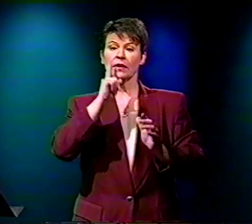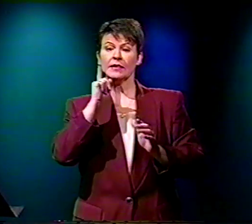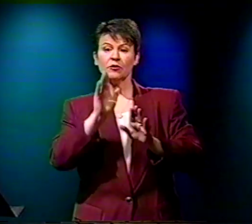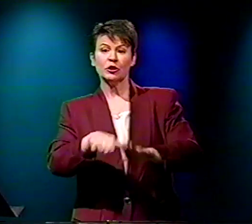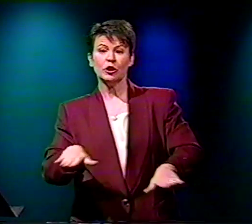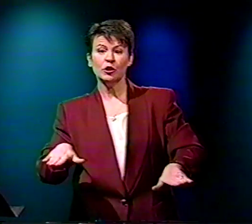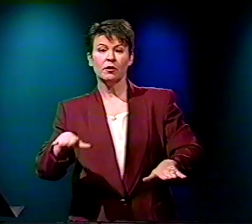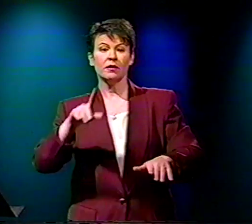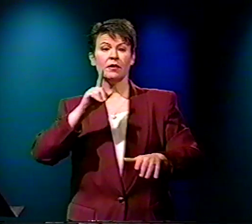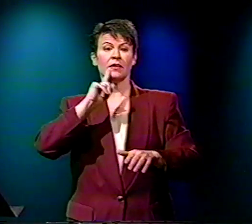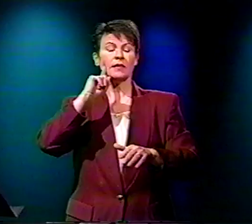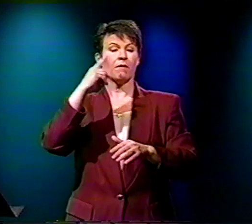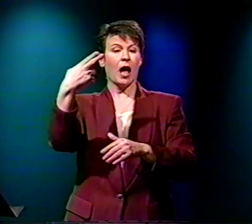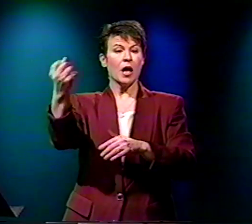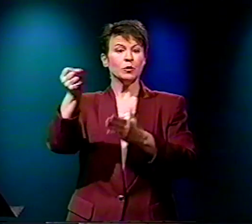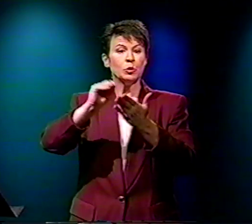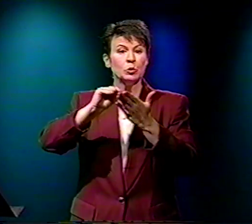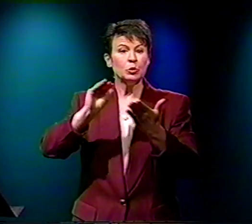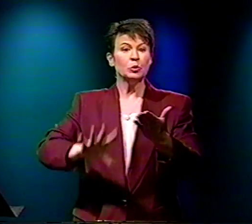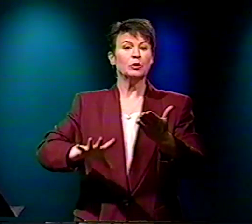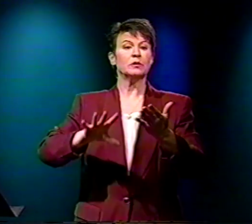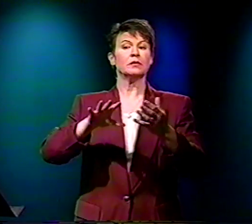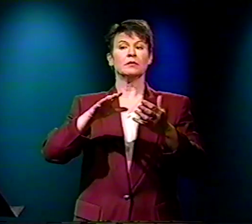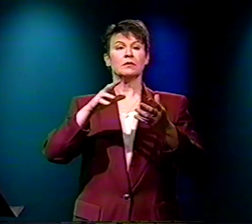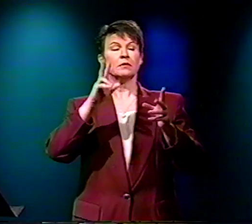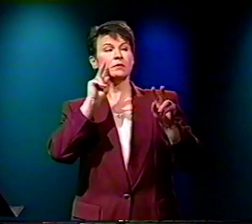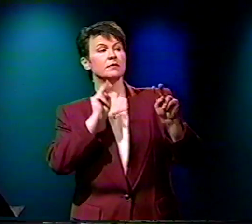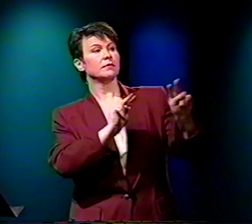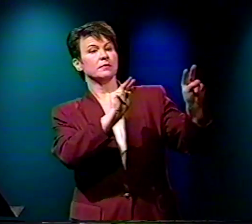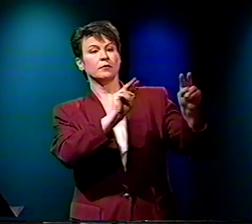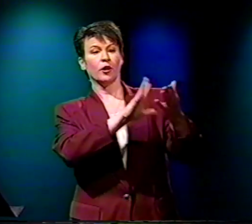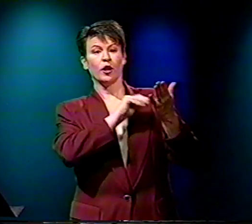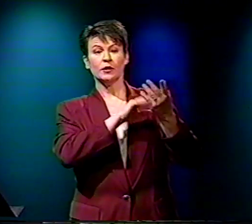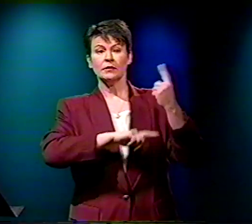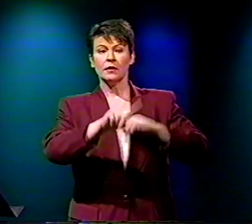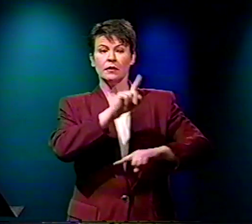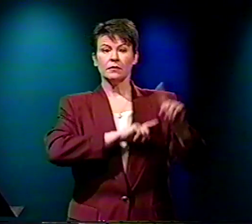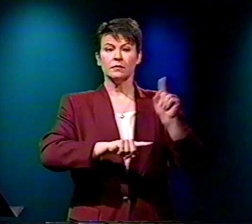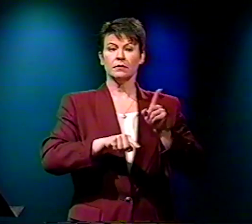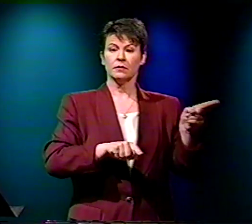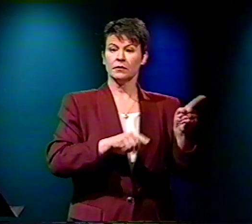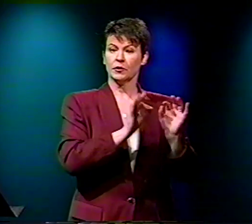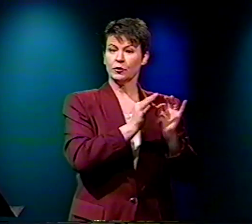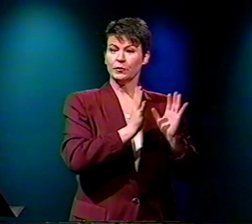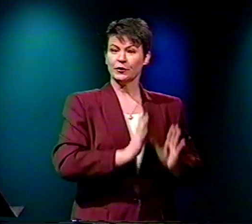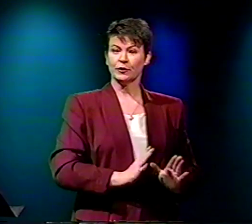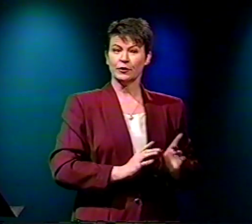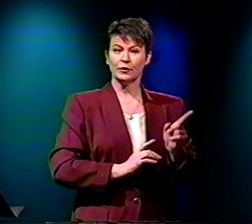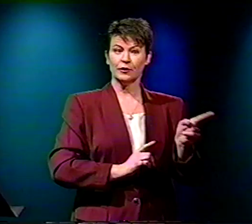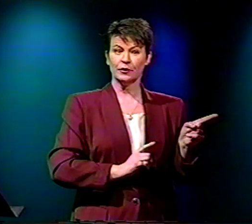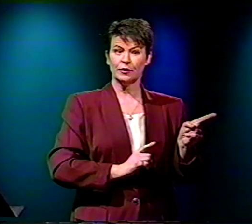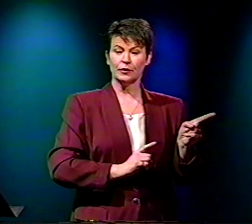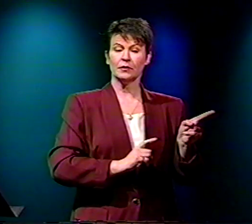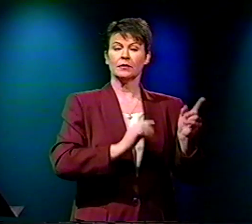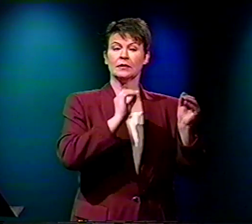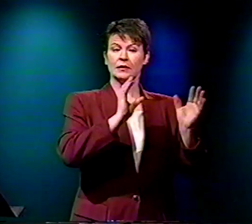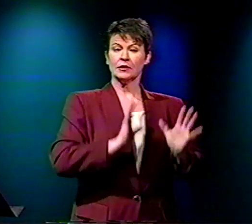What is the role model for deaf children and for deaf high school students? Who do they learn signs from? Primarily the